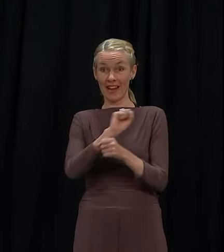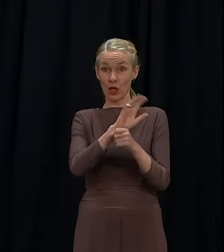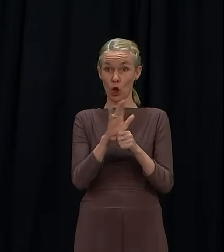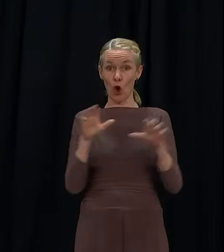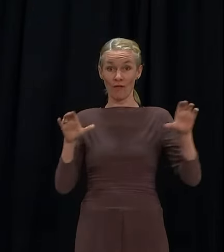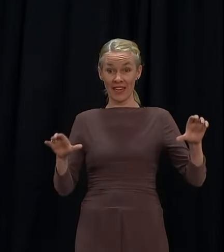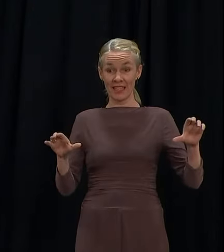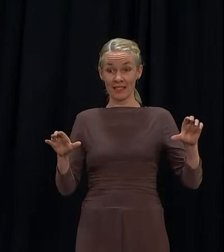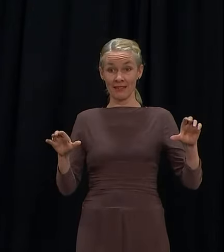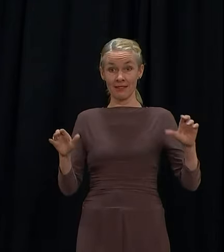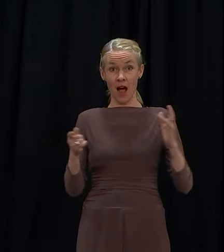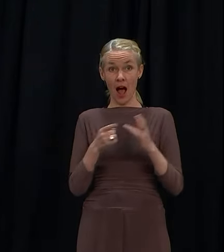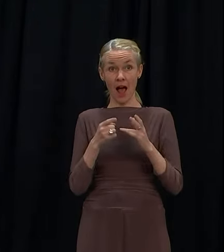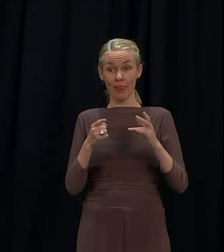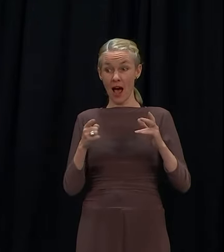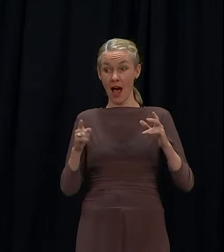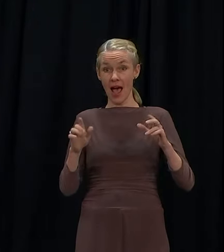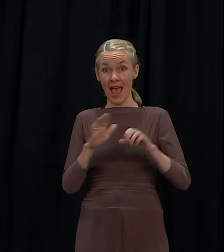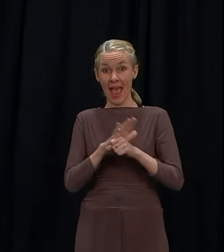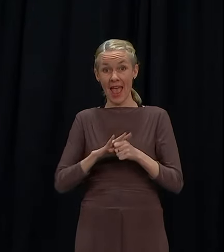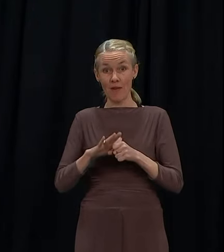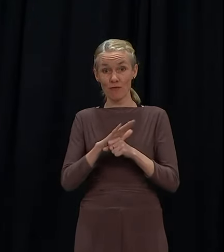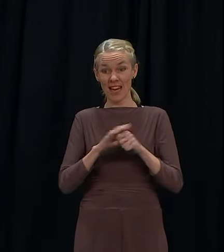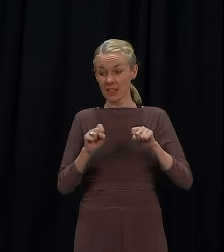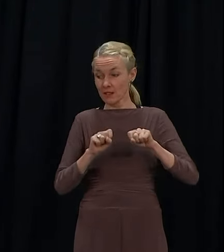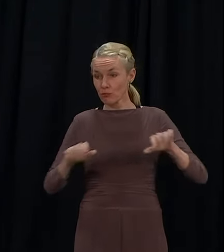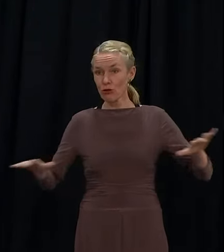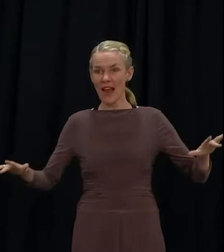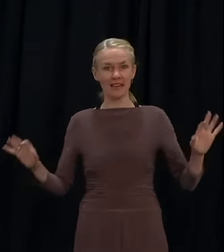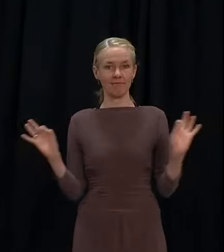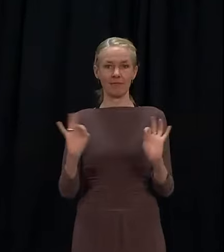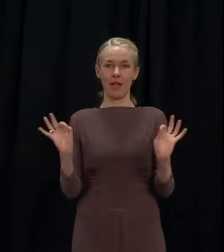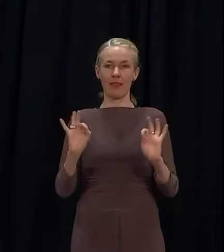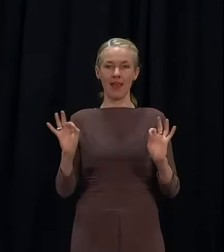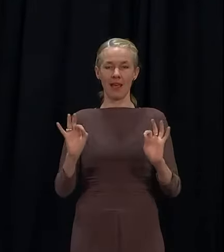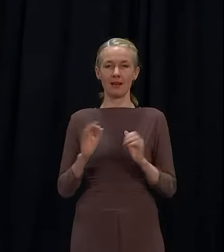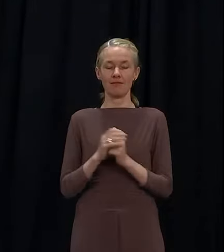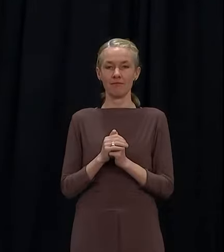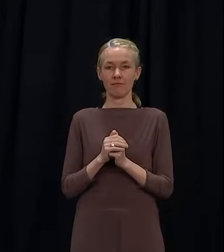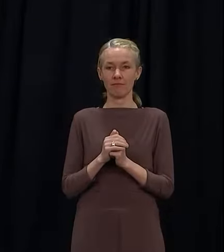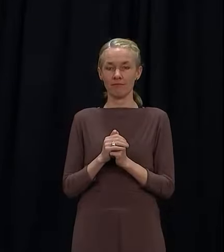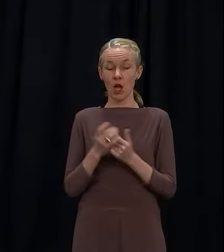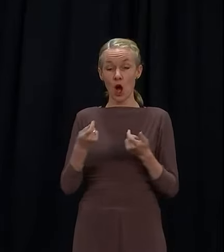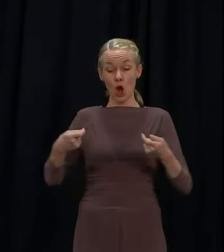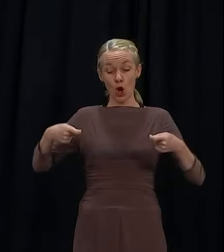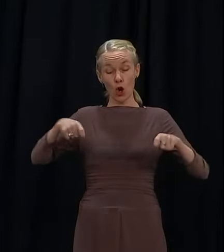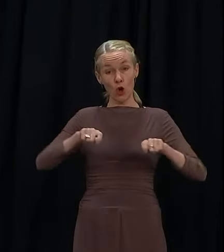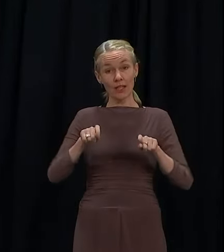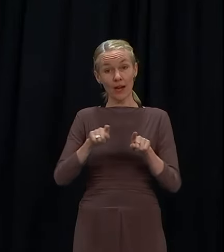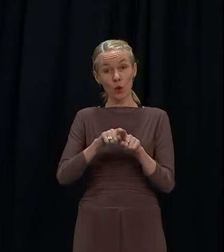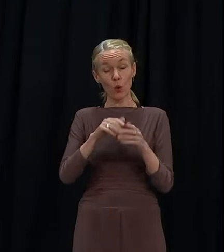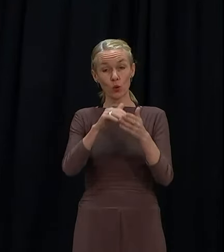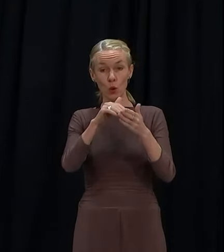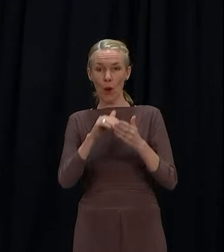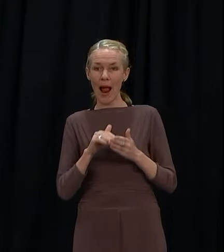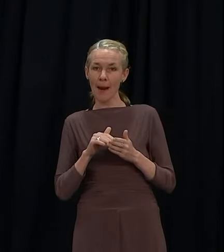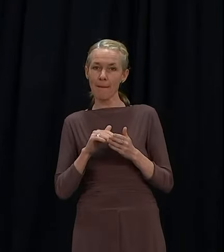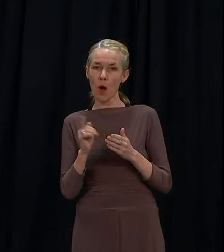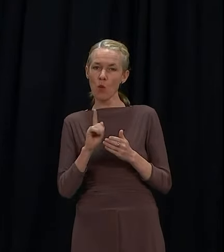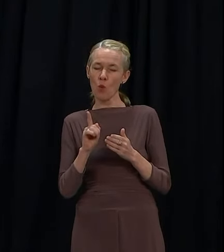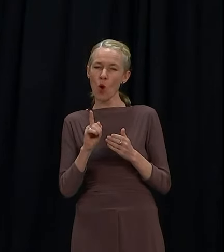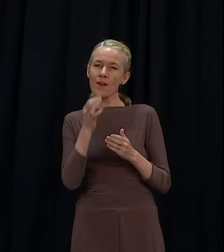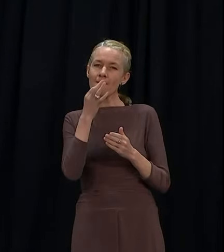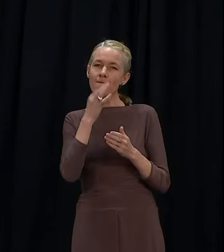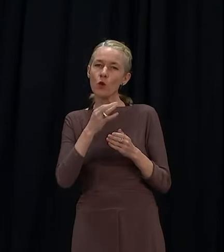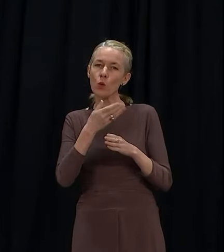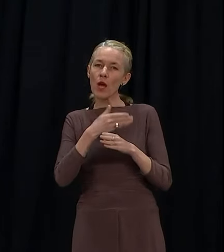lockdown, I'm sure we would have seen cases spread further. Lockdown is also having an impact on locations of interest.